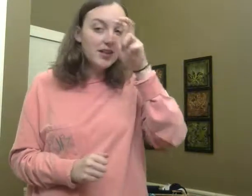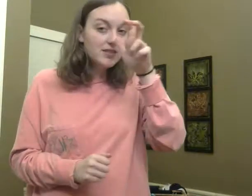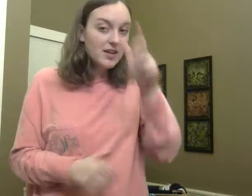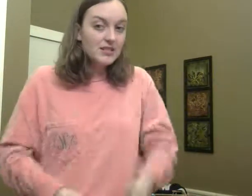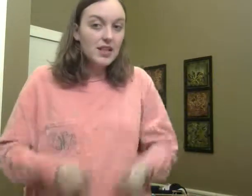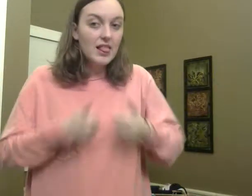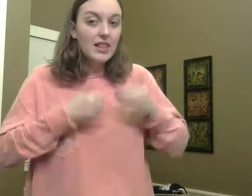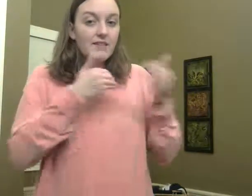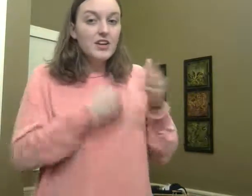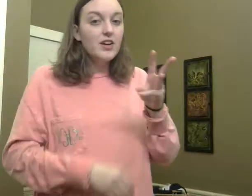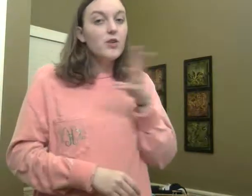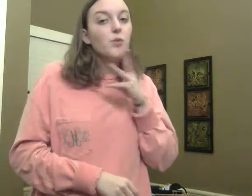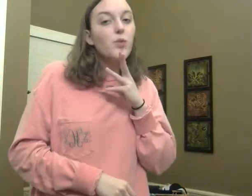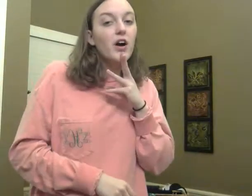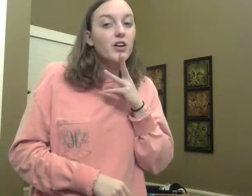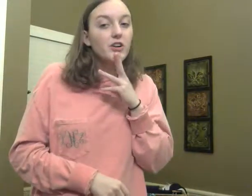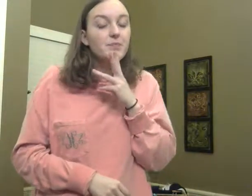give both Emily and Josh our cheer.